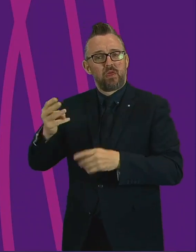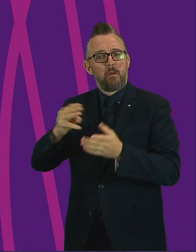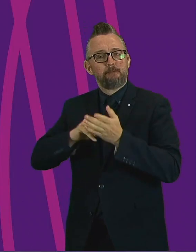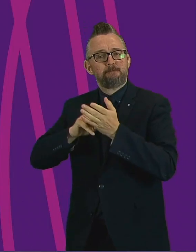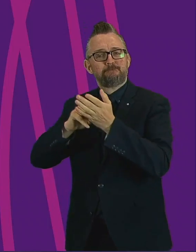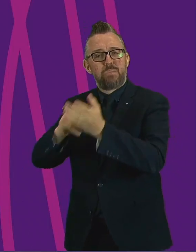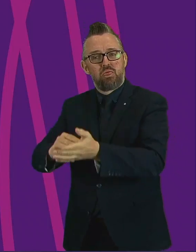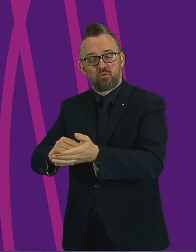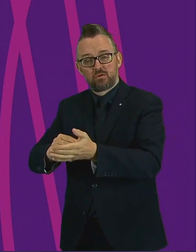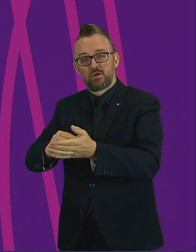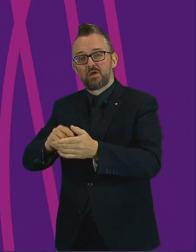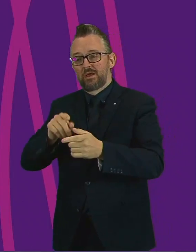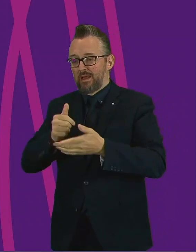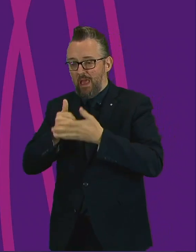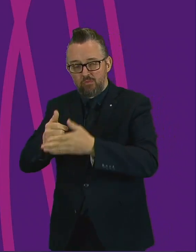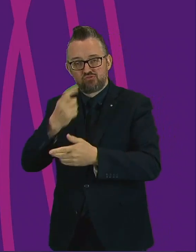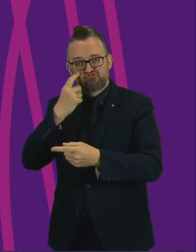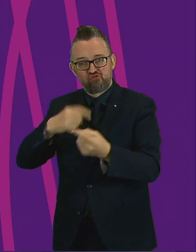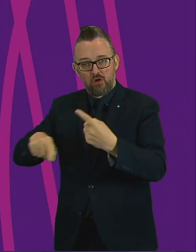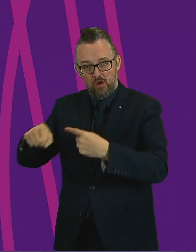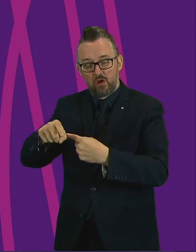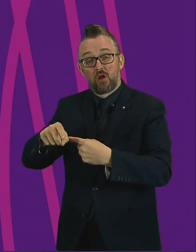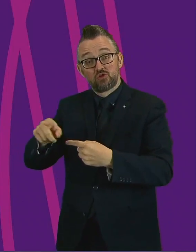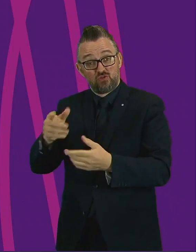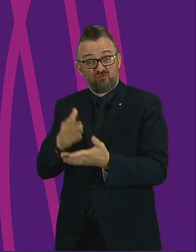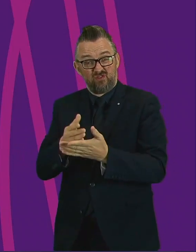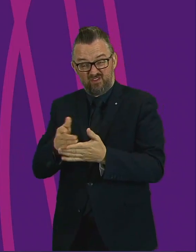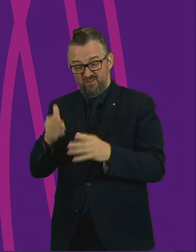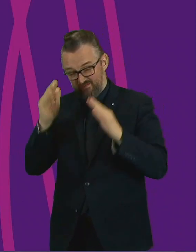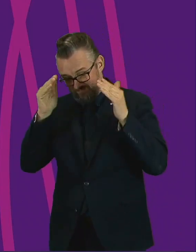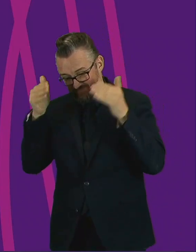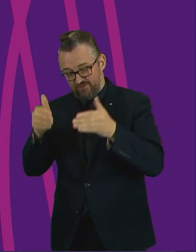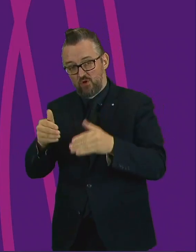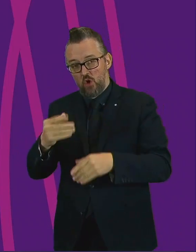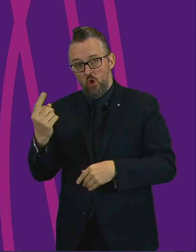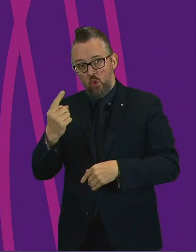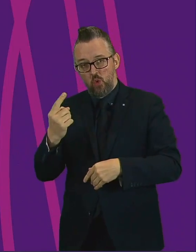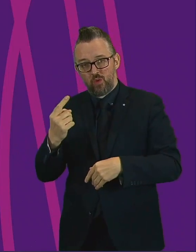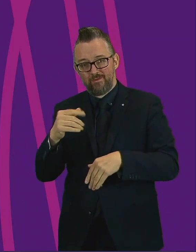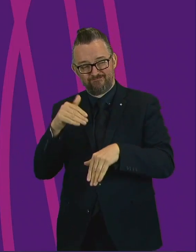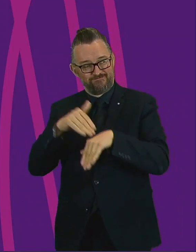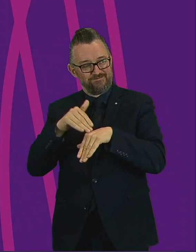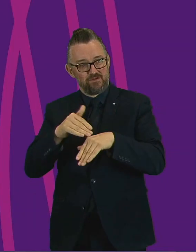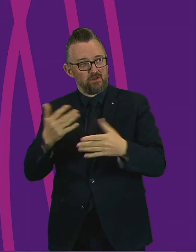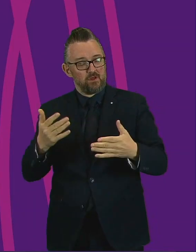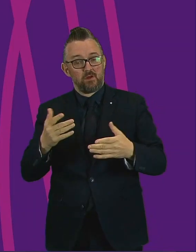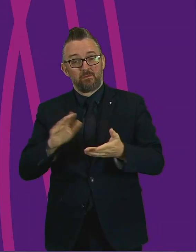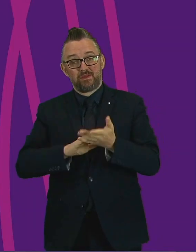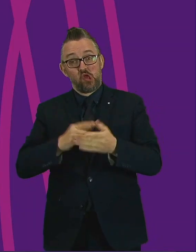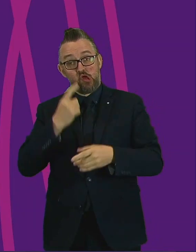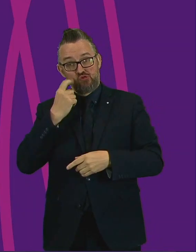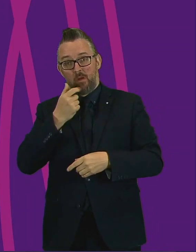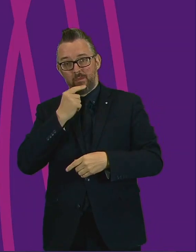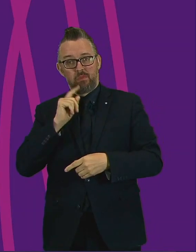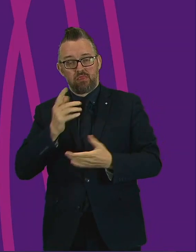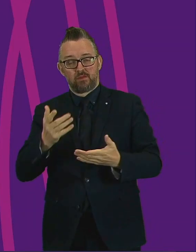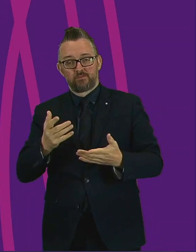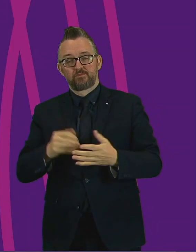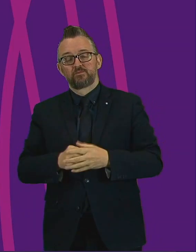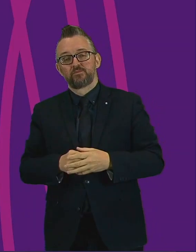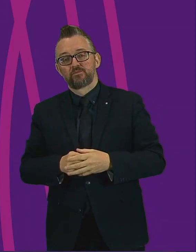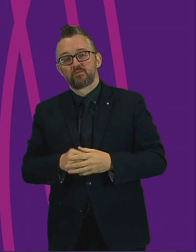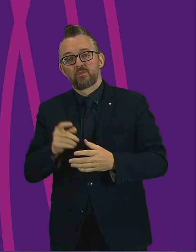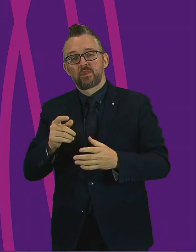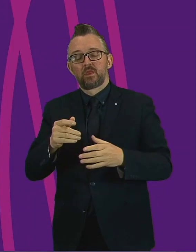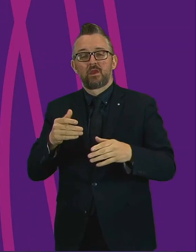the economy opened up again, and that initial funding will focus on helping those most adversely affected, which includes young people. Our Enterprise and Skills